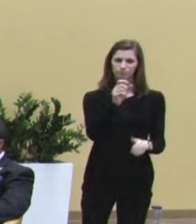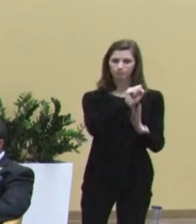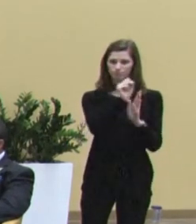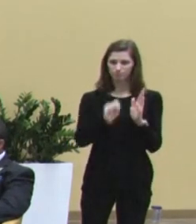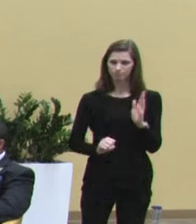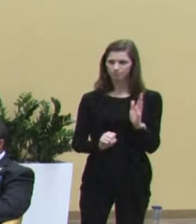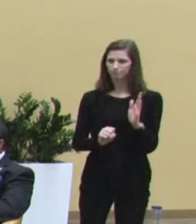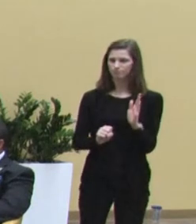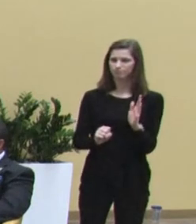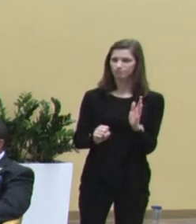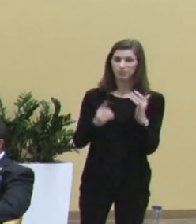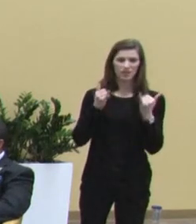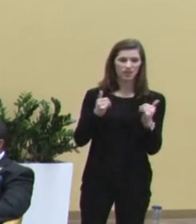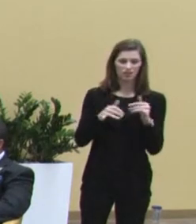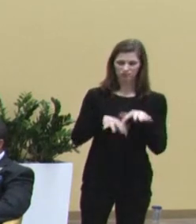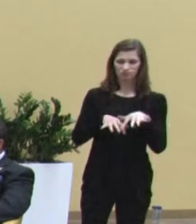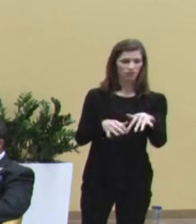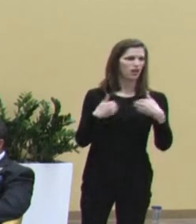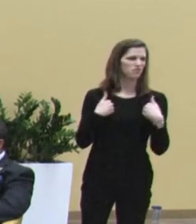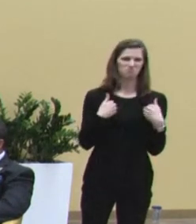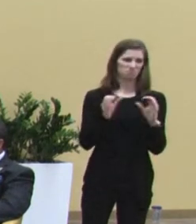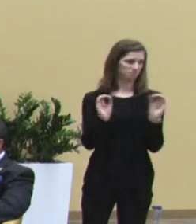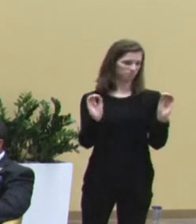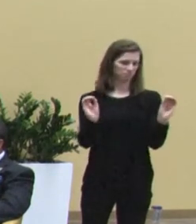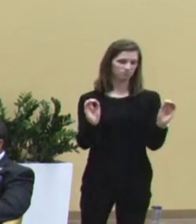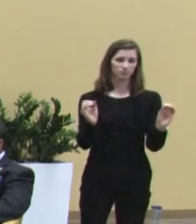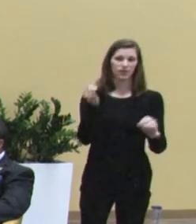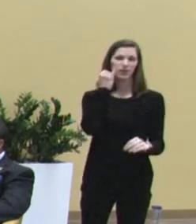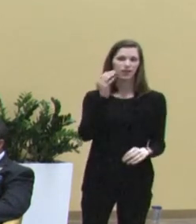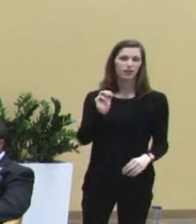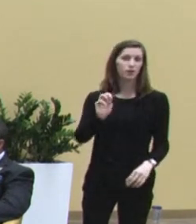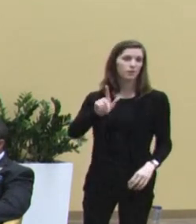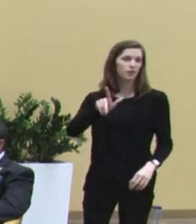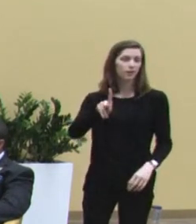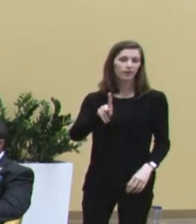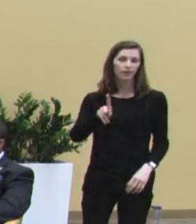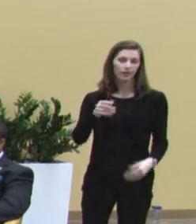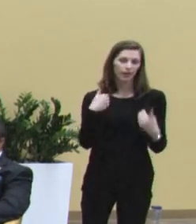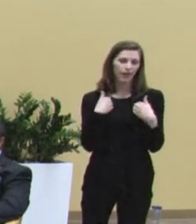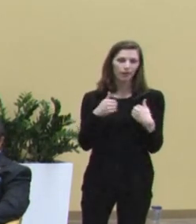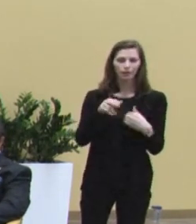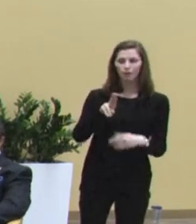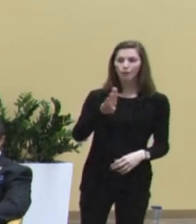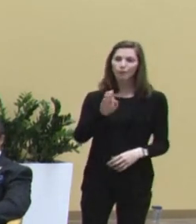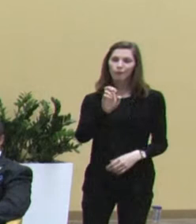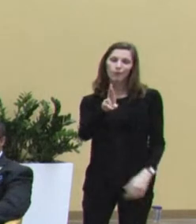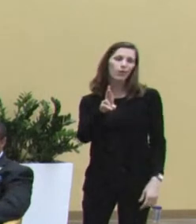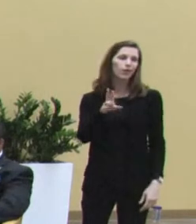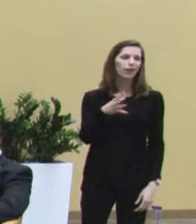don't have marches. We could. If Dr. King had Uber and Twitter, then it would be a lot